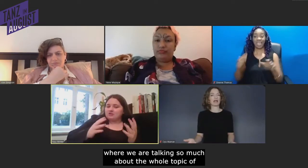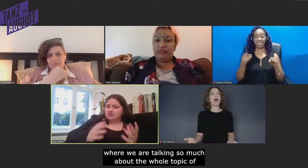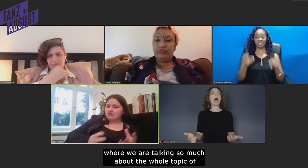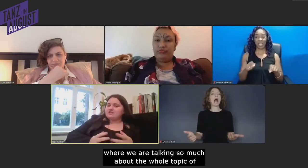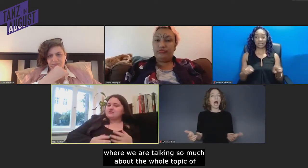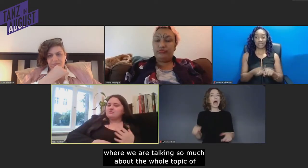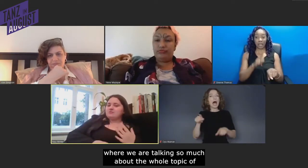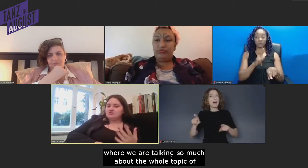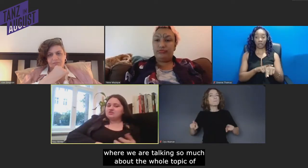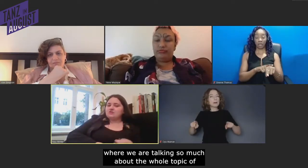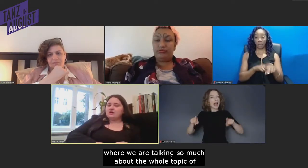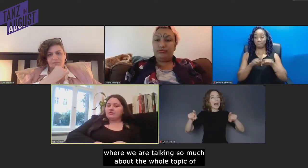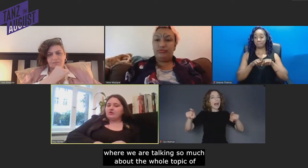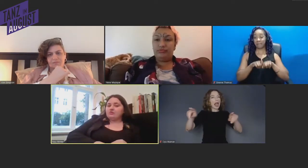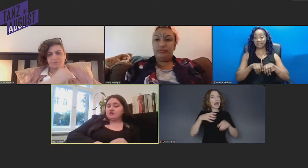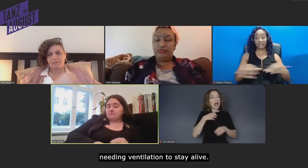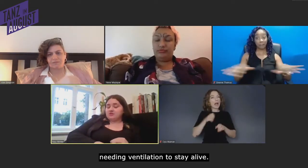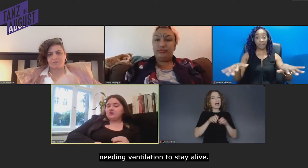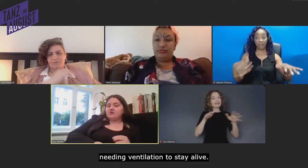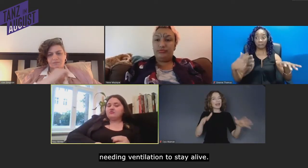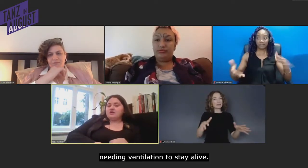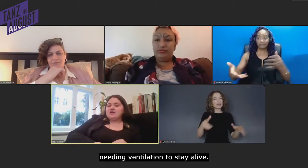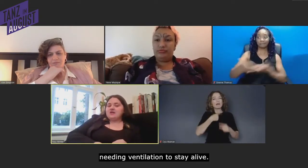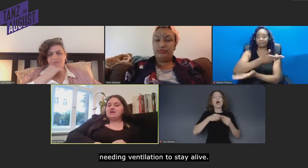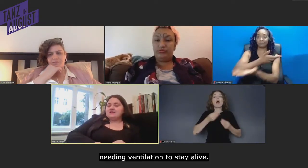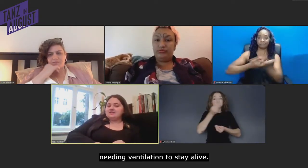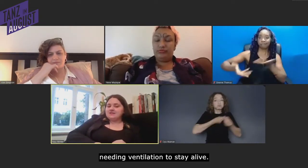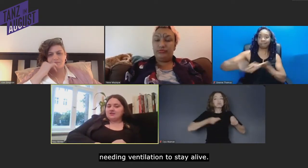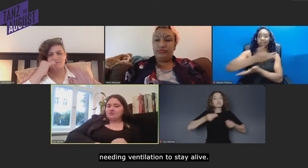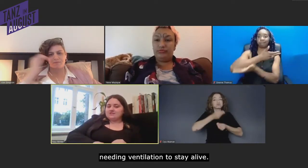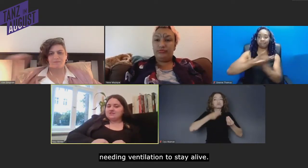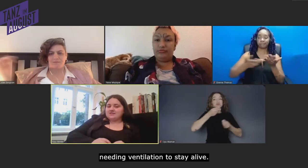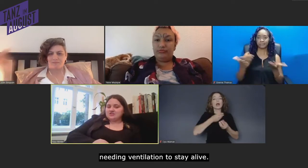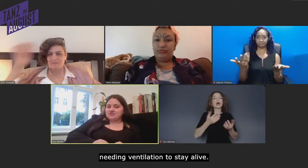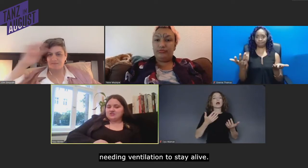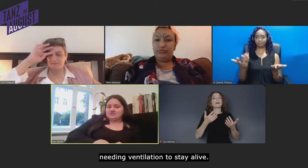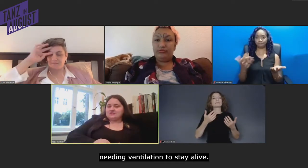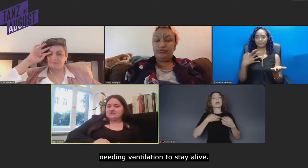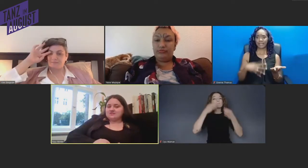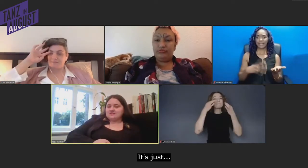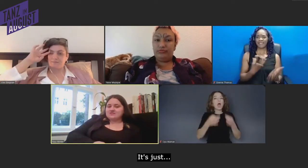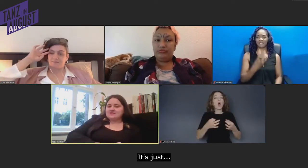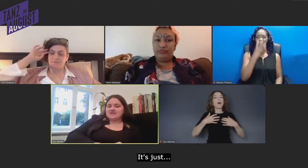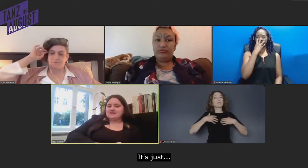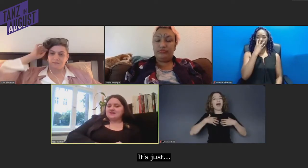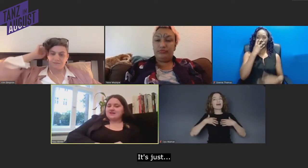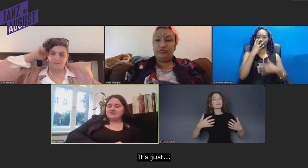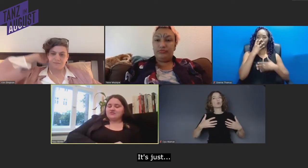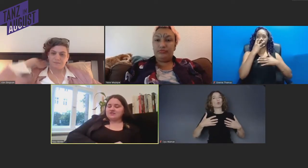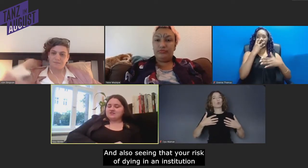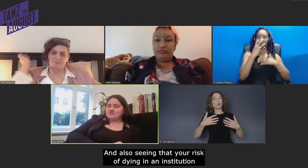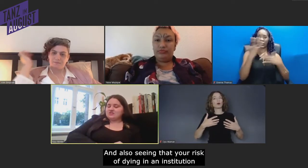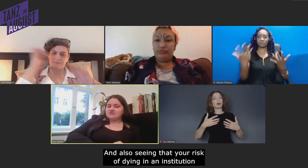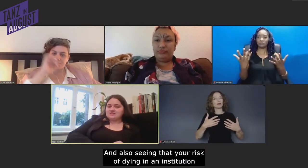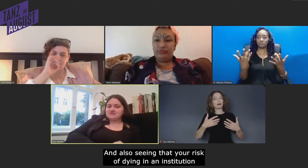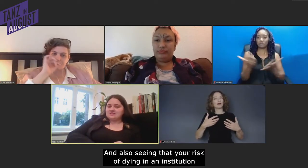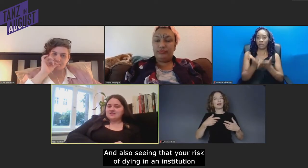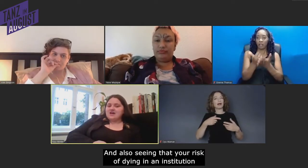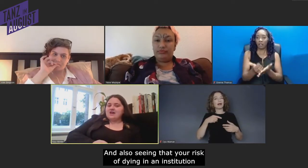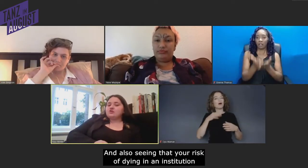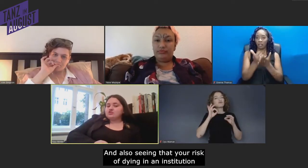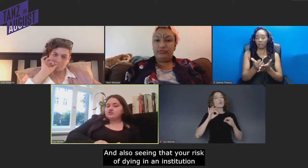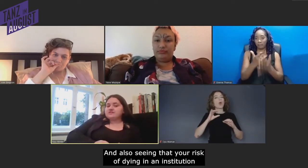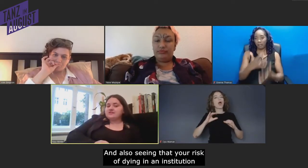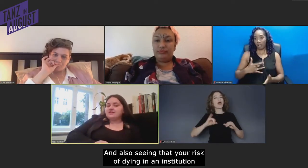we are talking so much about the whole topic of needing ventilation to stay alive. It's just,